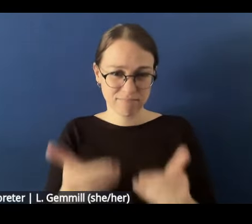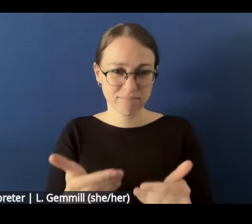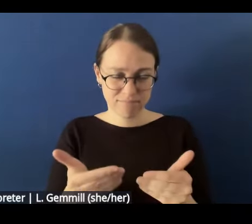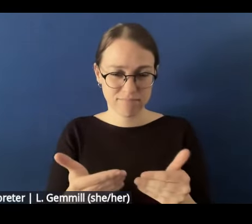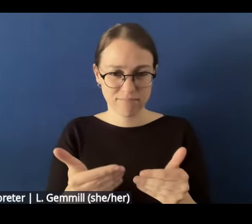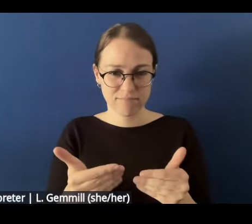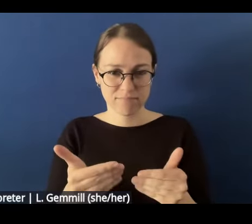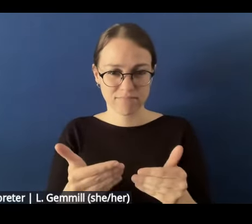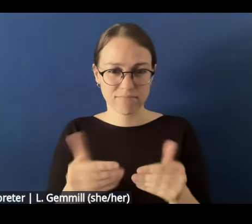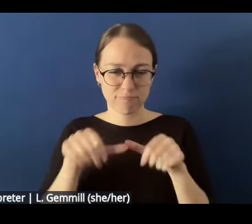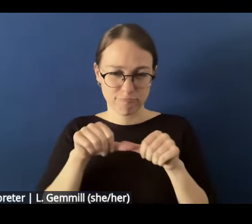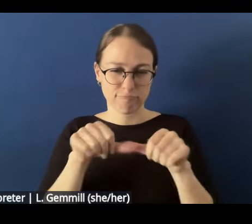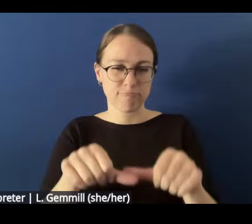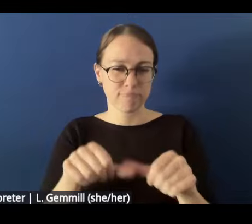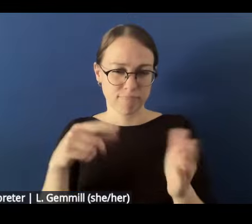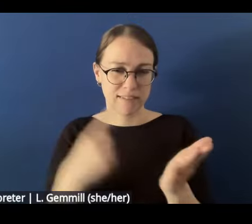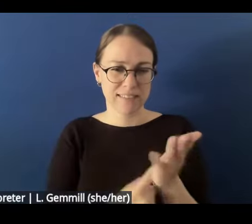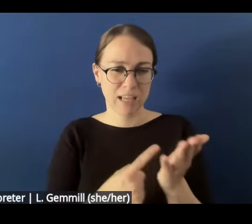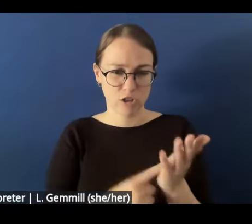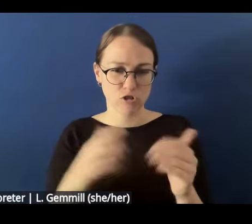keep the discussion going.